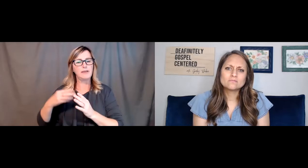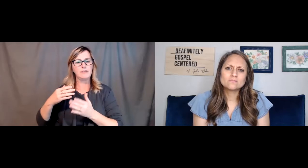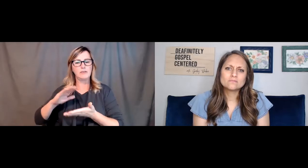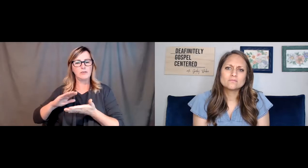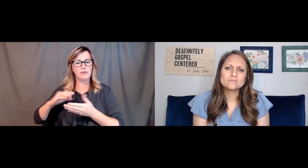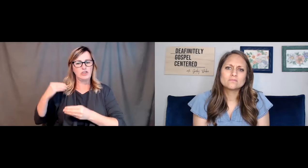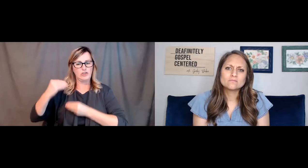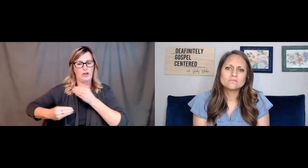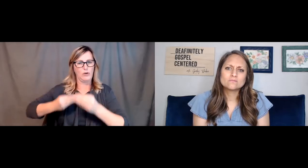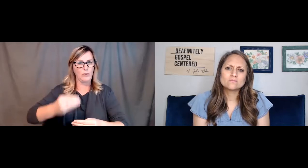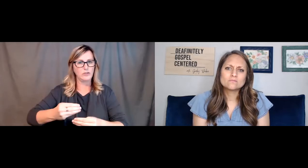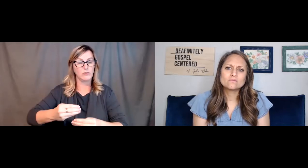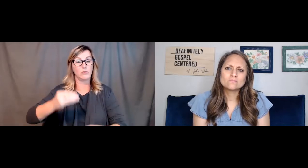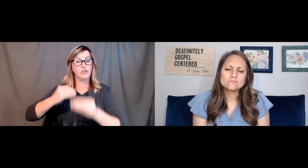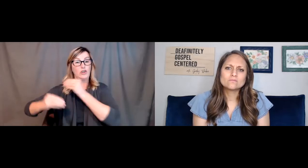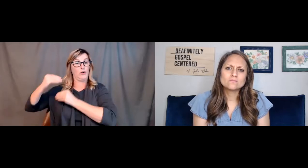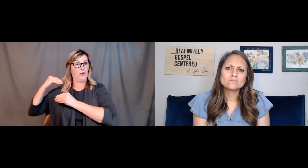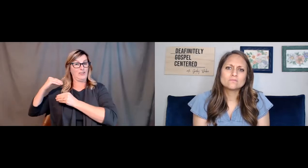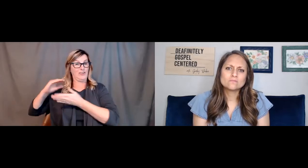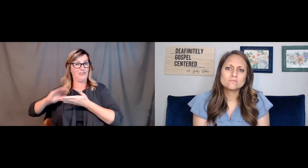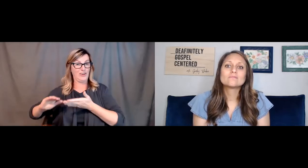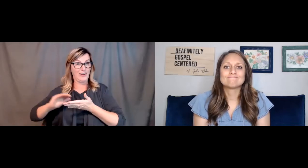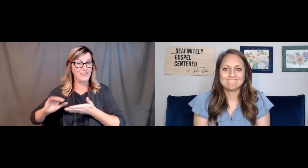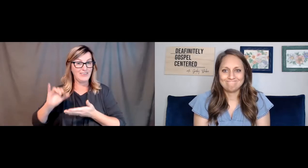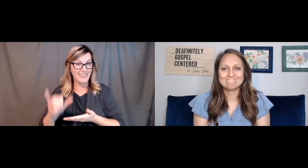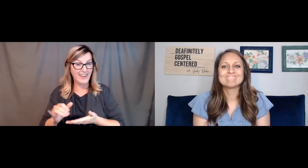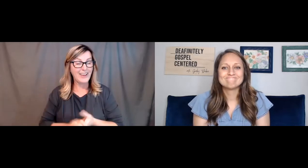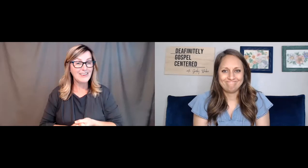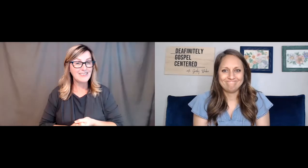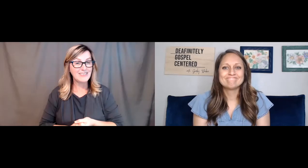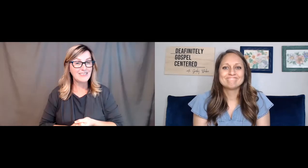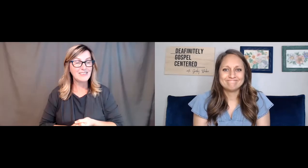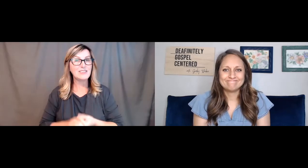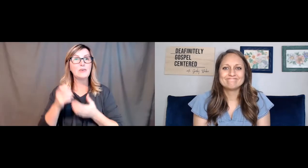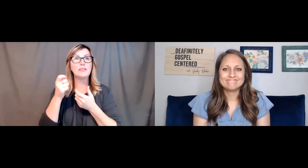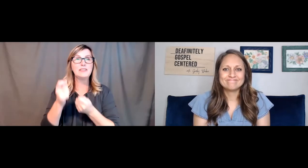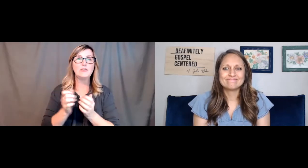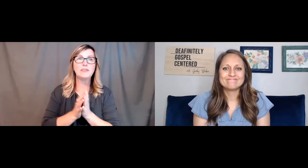research about the meaning of generational forgiveness.